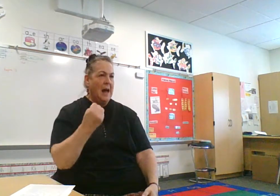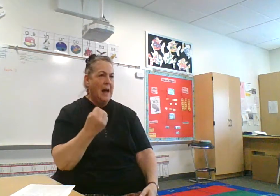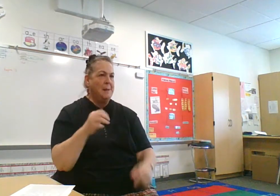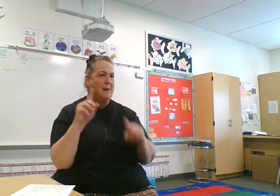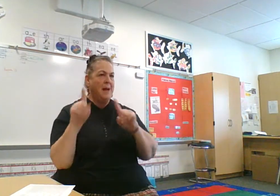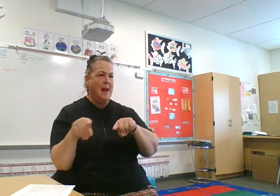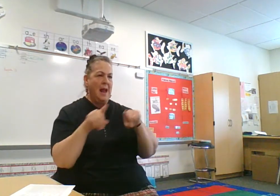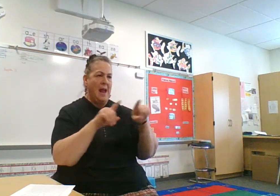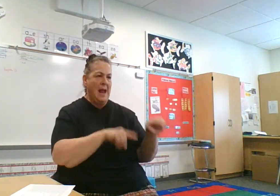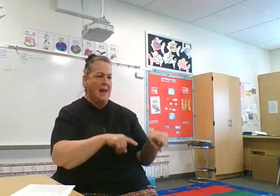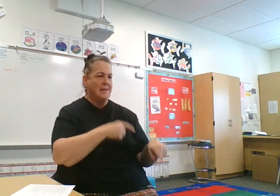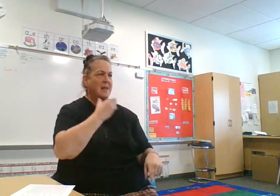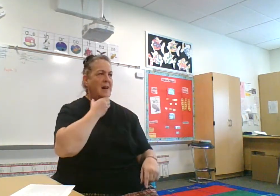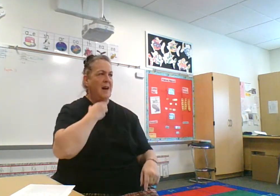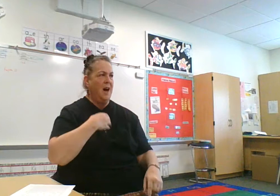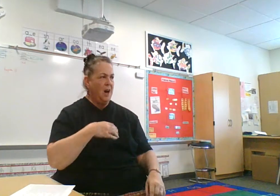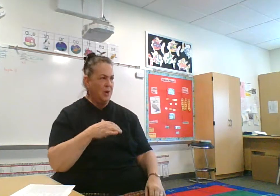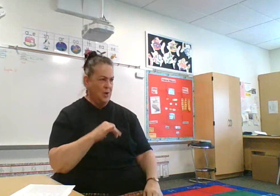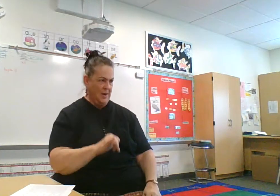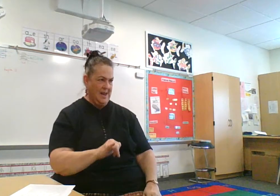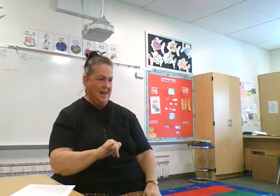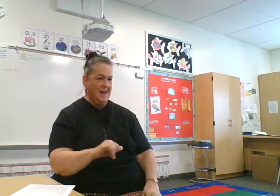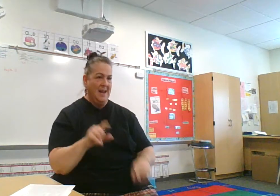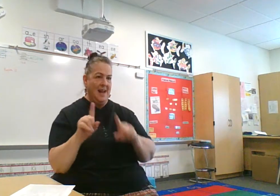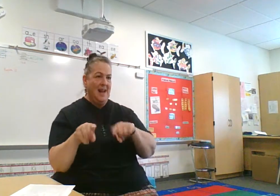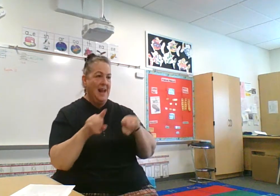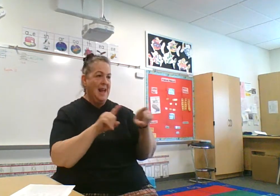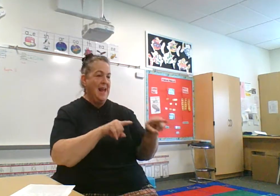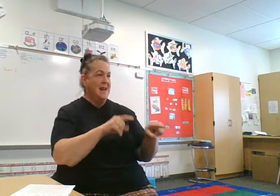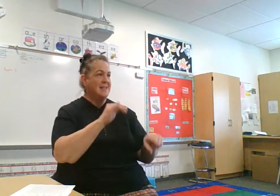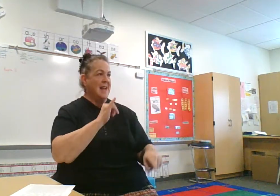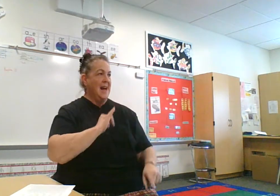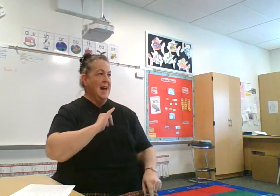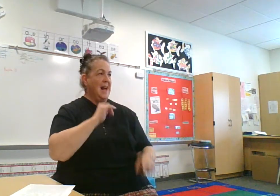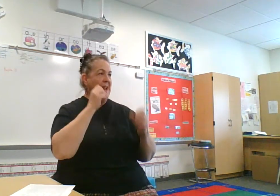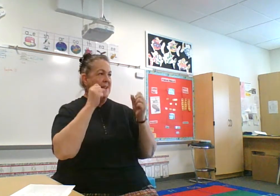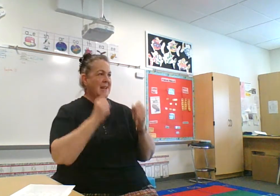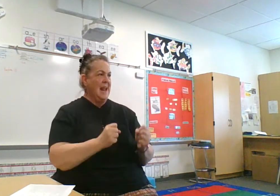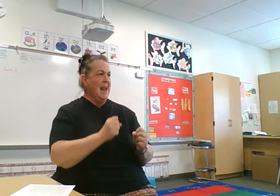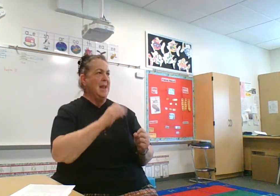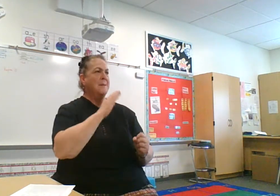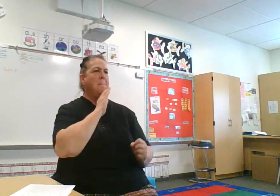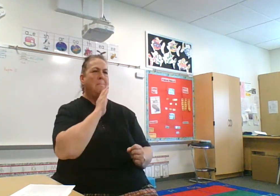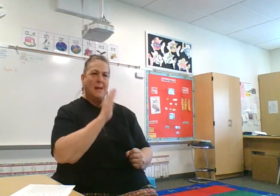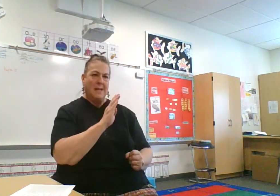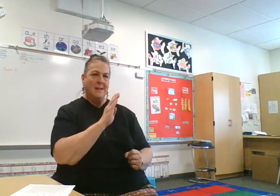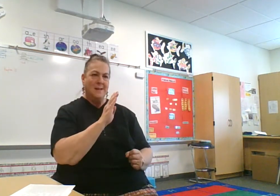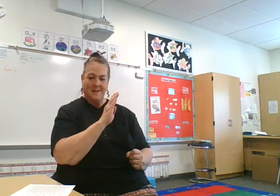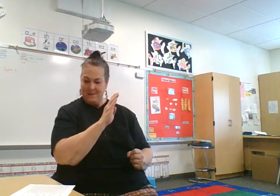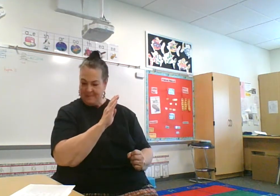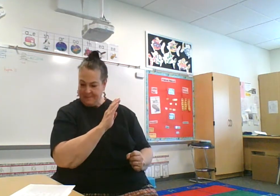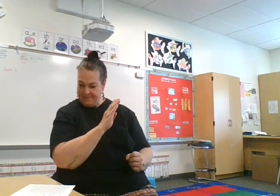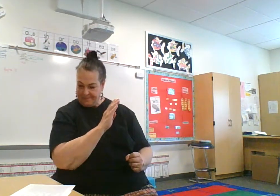I'm as hungry as I can be.